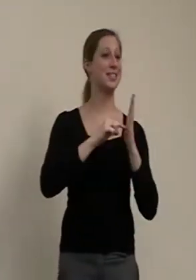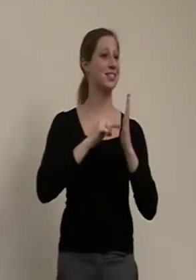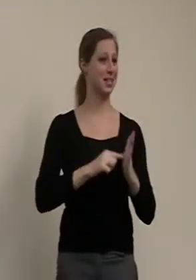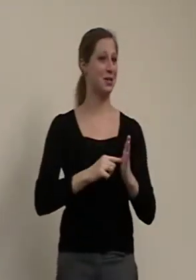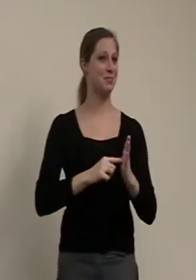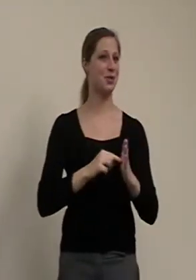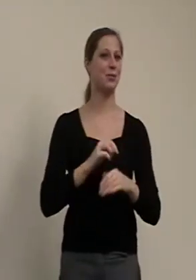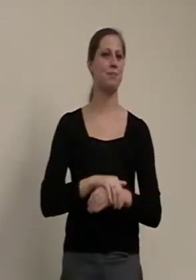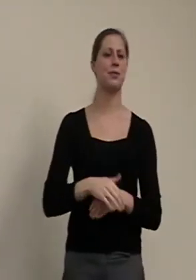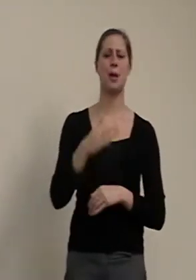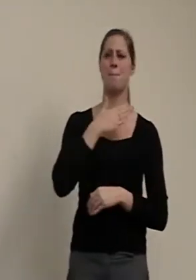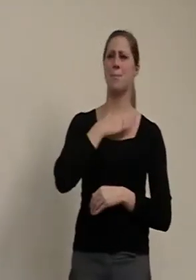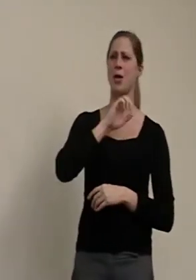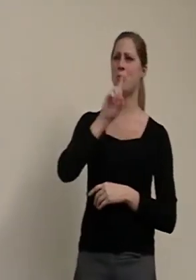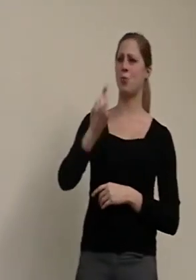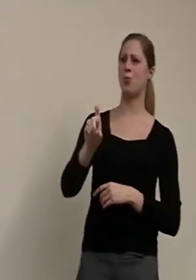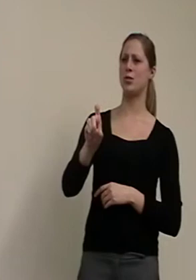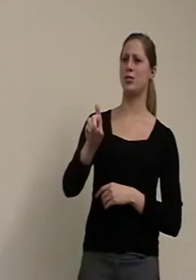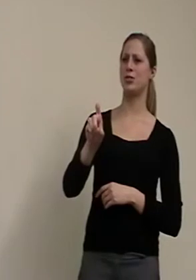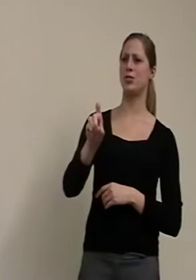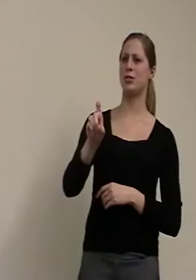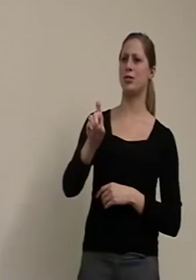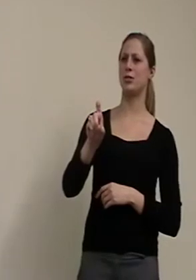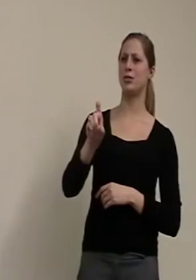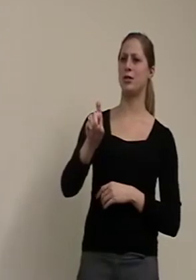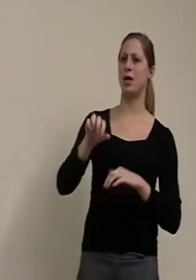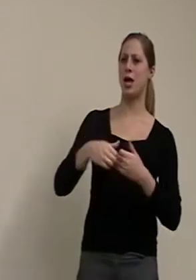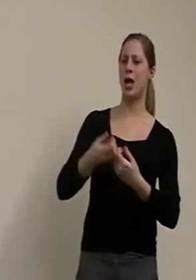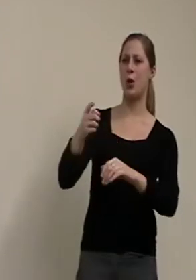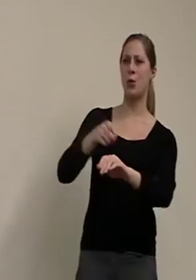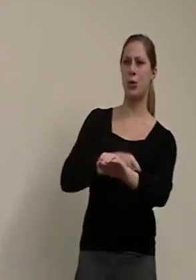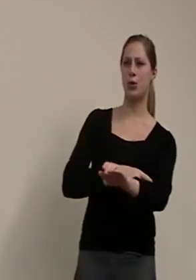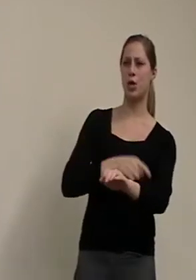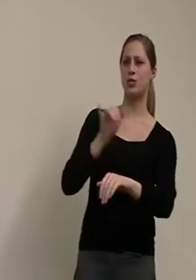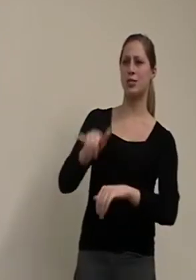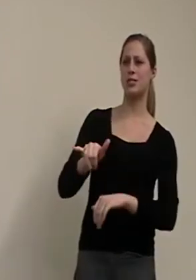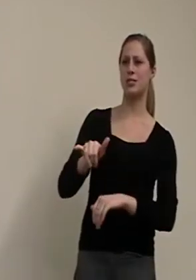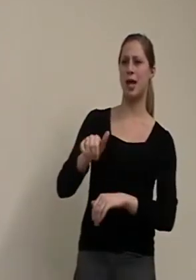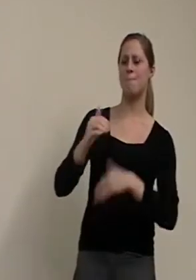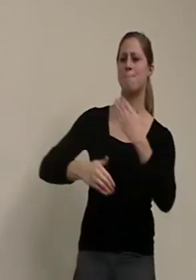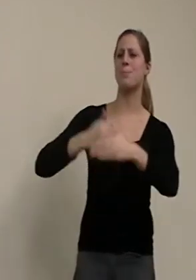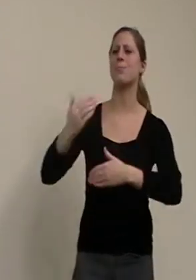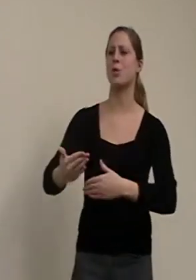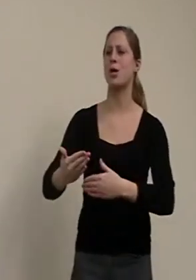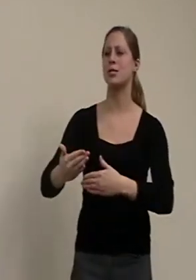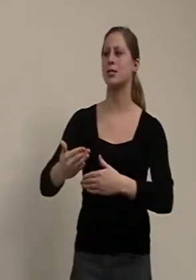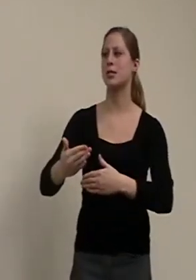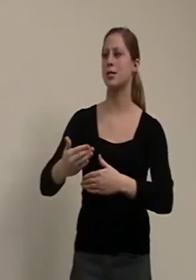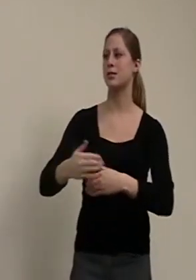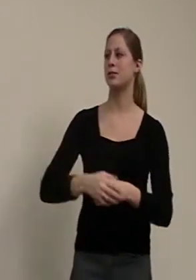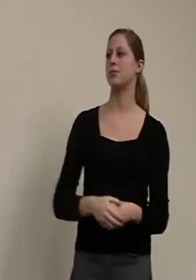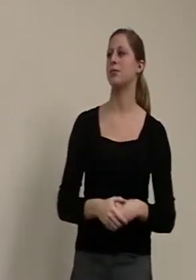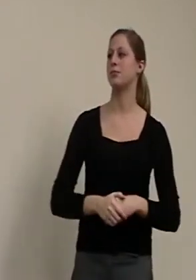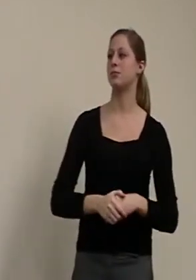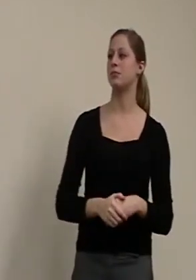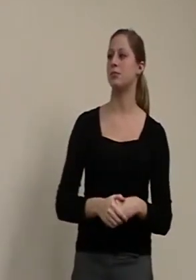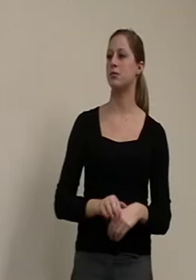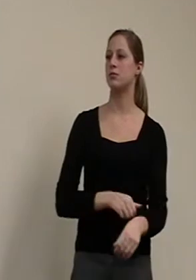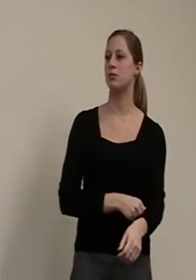My question is, how long does the entire process usually take? From saying like doing